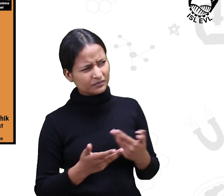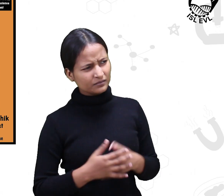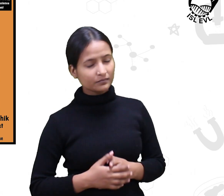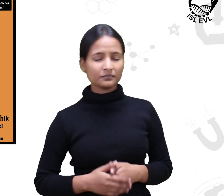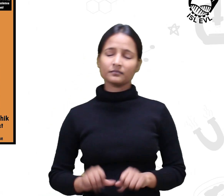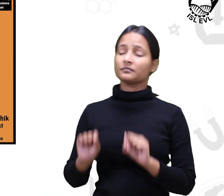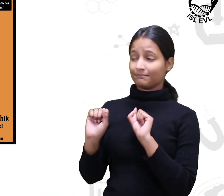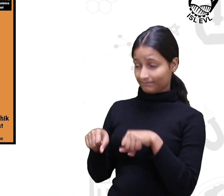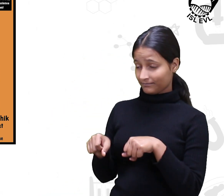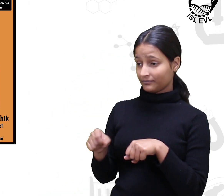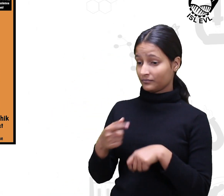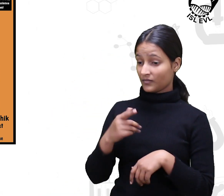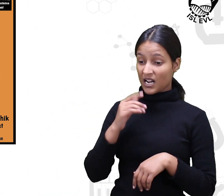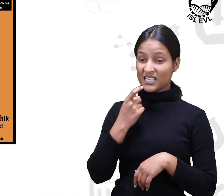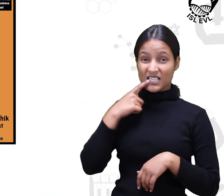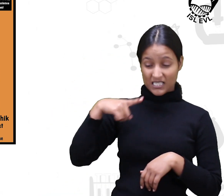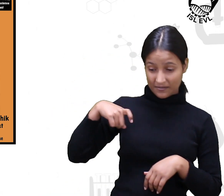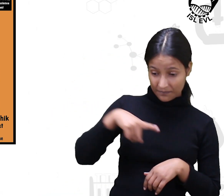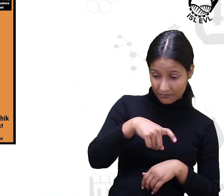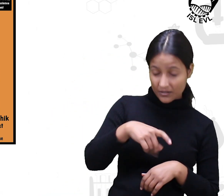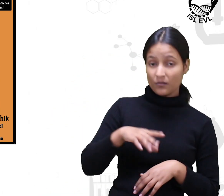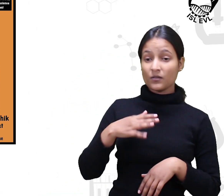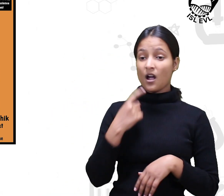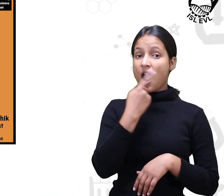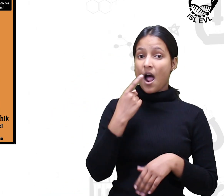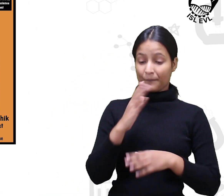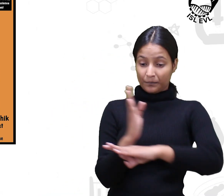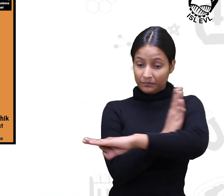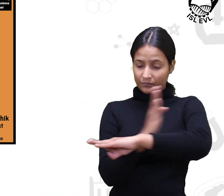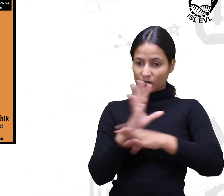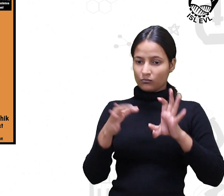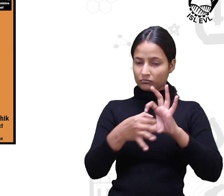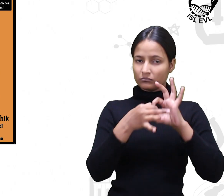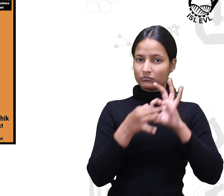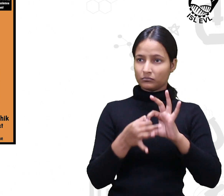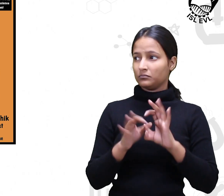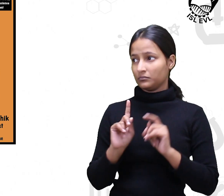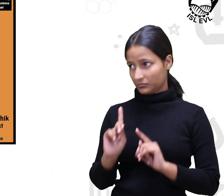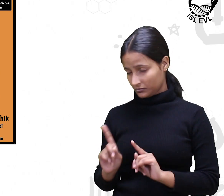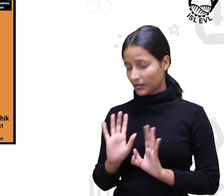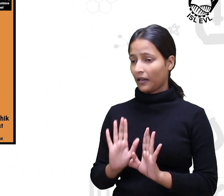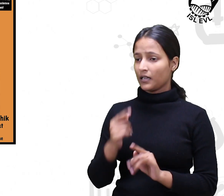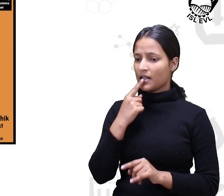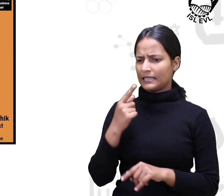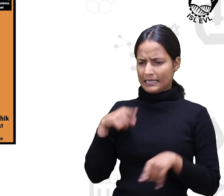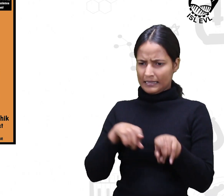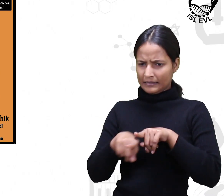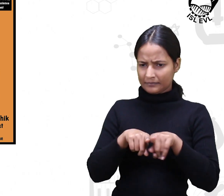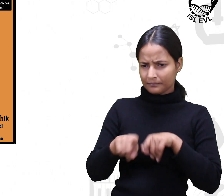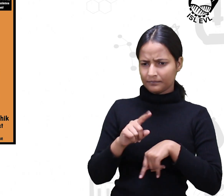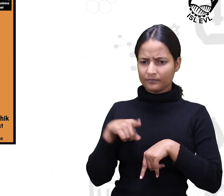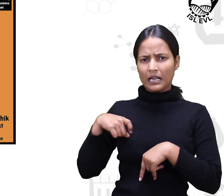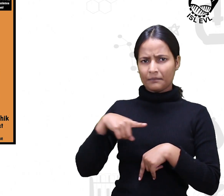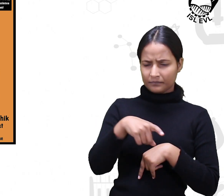Yes, microbes and biofilms live in harmony. So, for example, one kind of microbe takes up